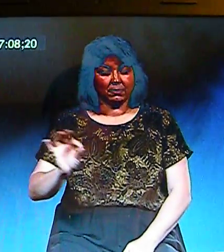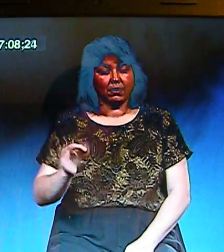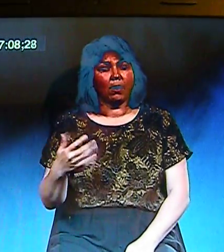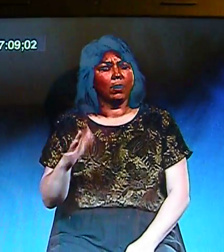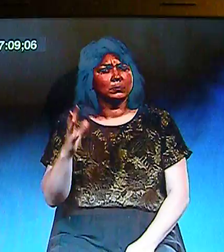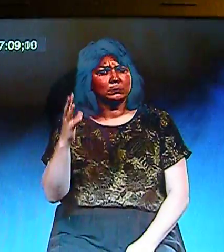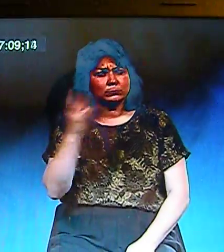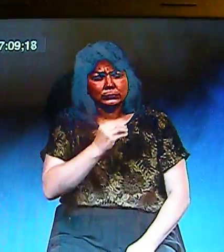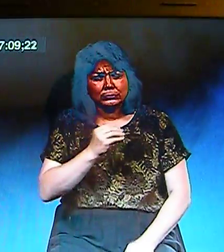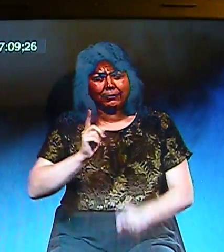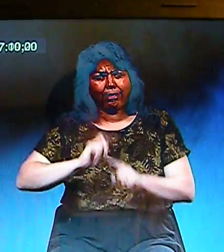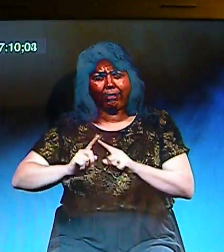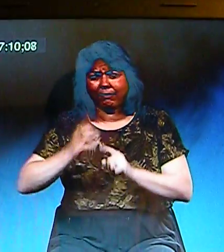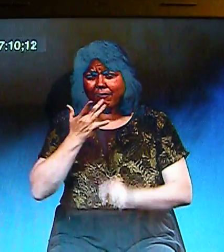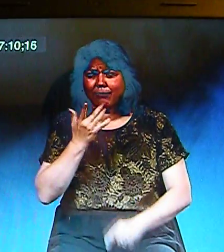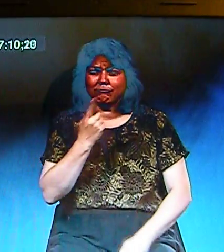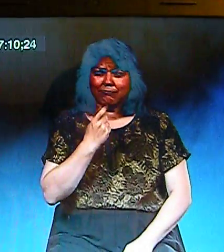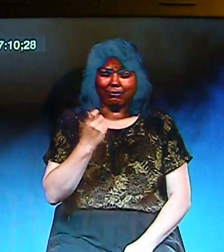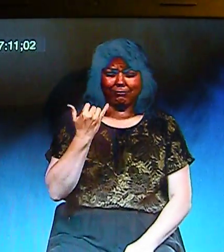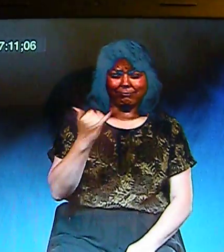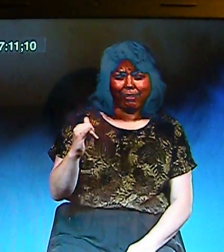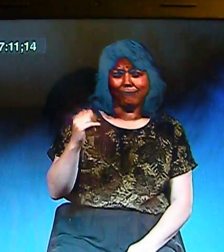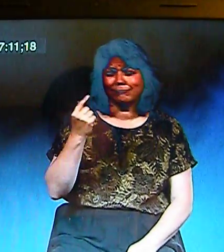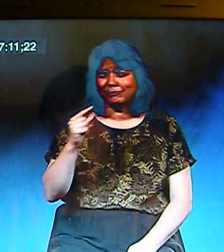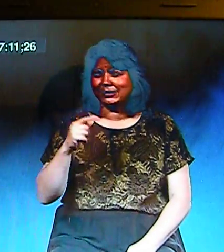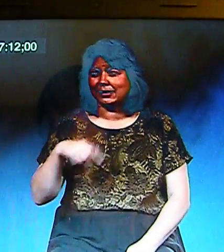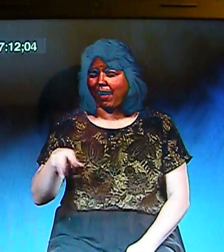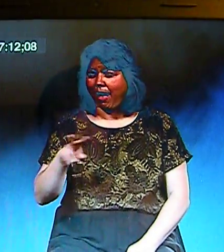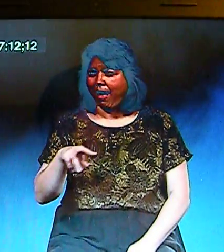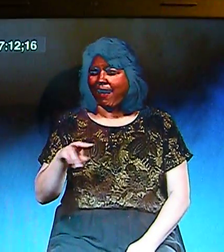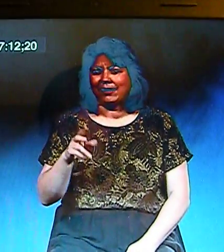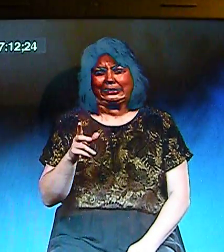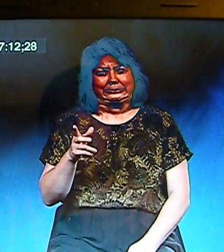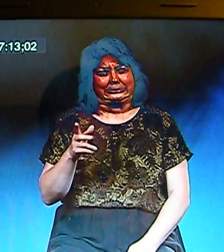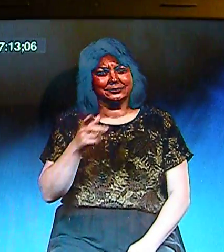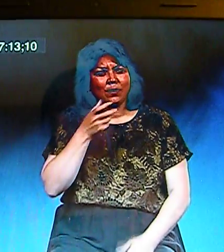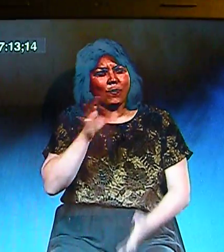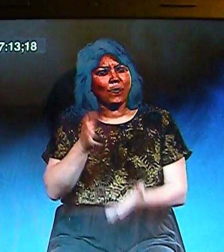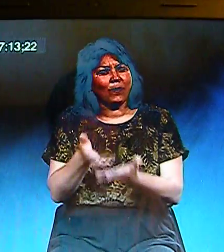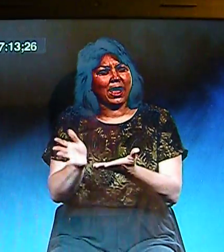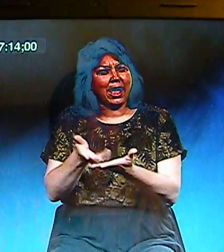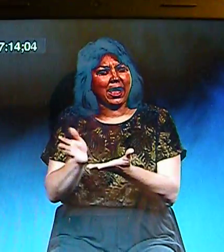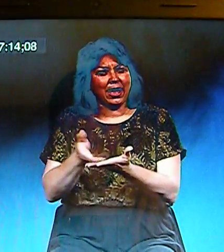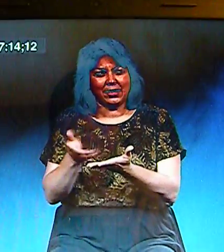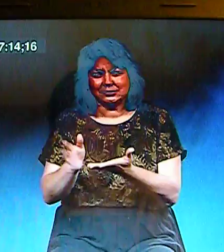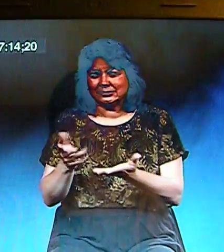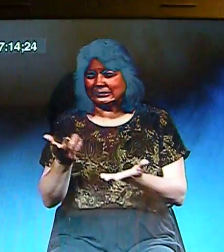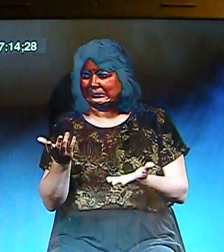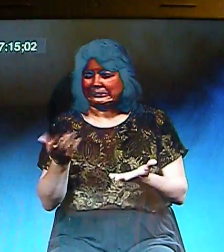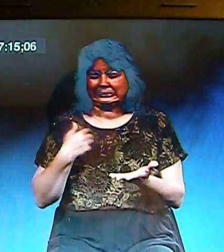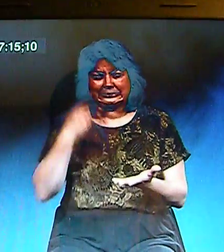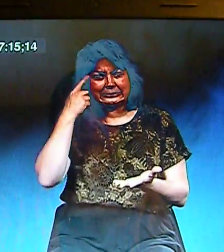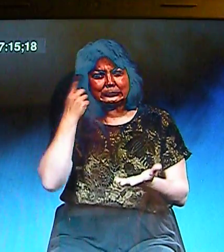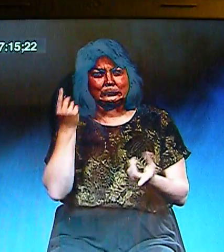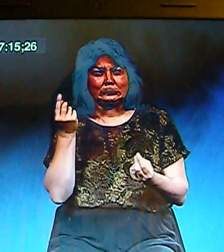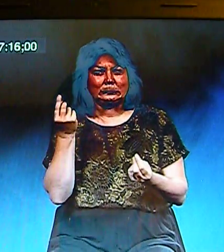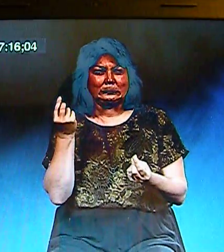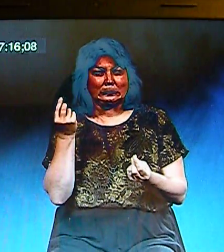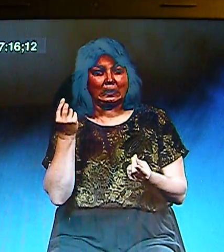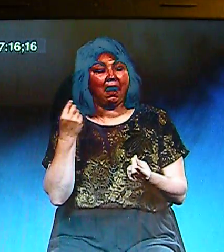jalapeno peppers were included. They were beautiful. They were red, yellow, green, and we had so many, but we didn't